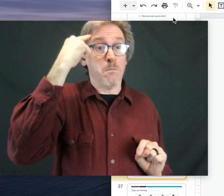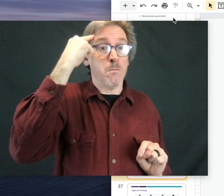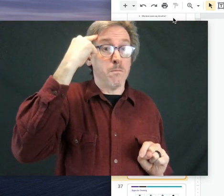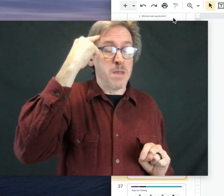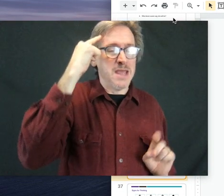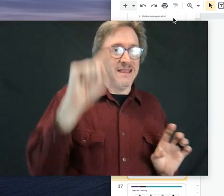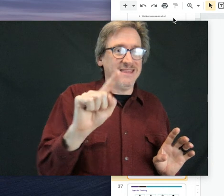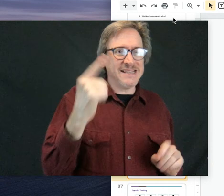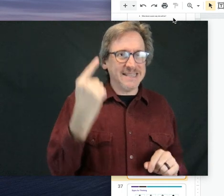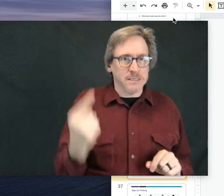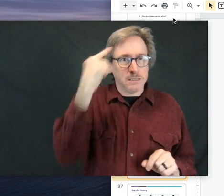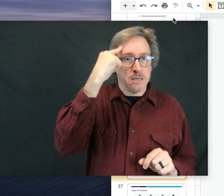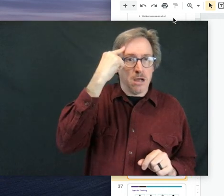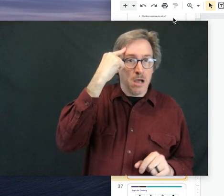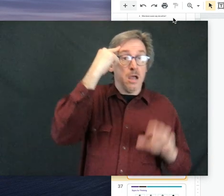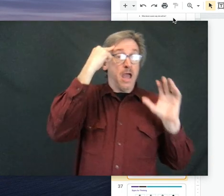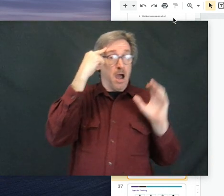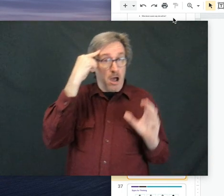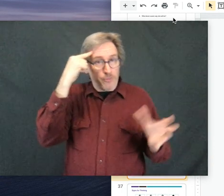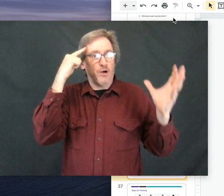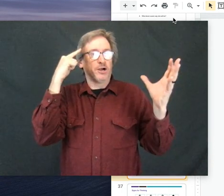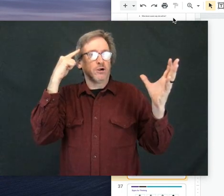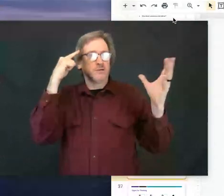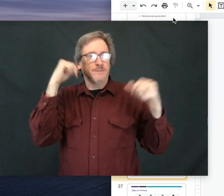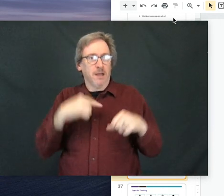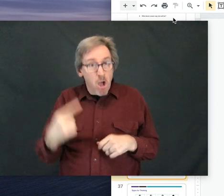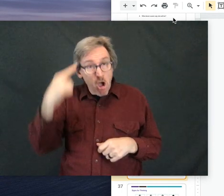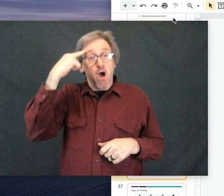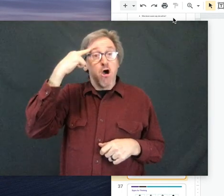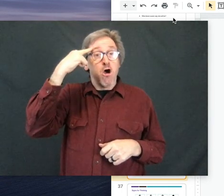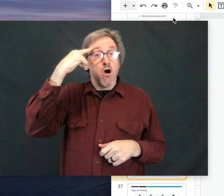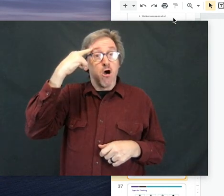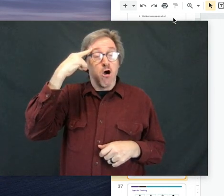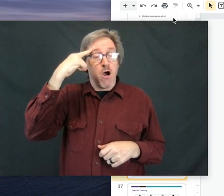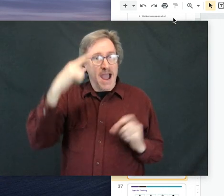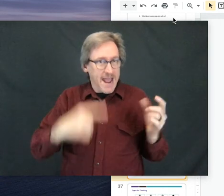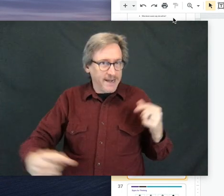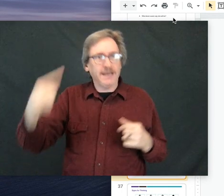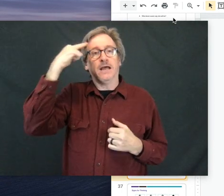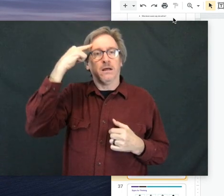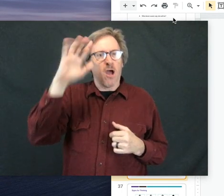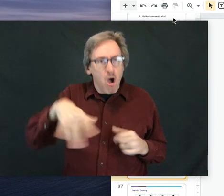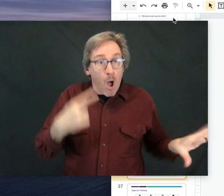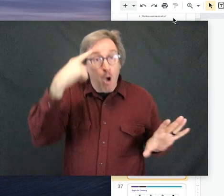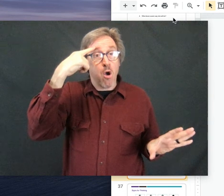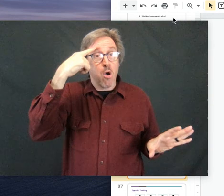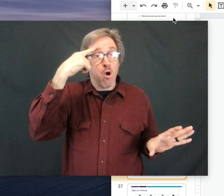But this is a thought occurred to me. I had an idea.